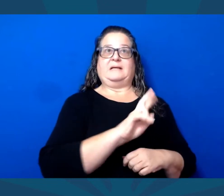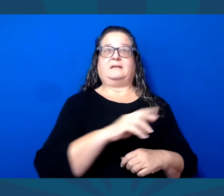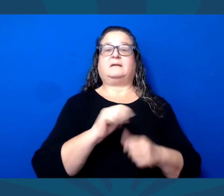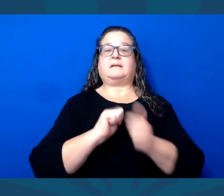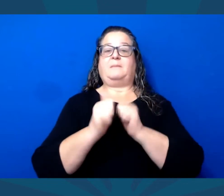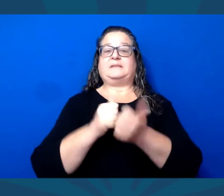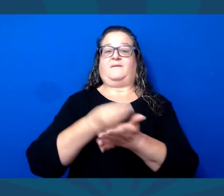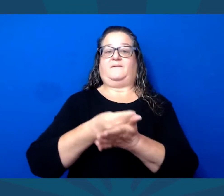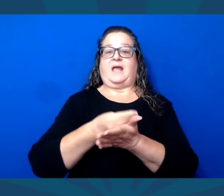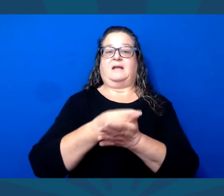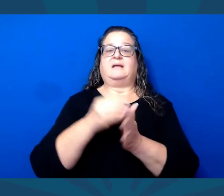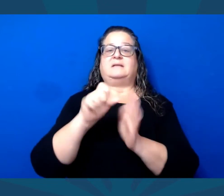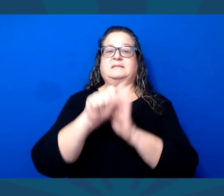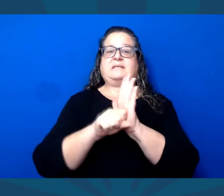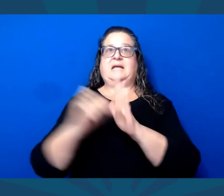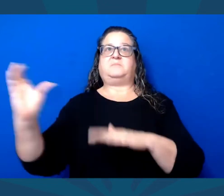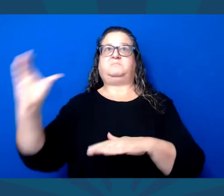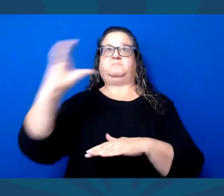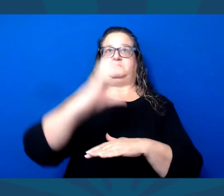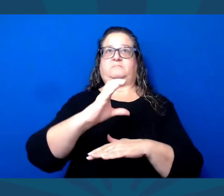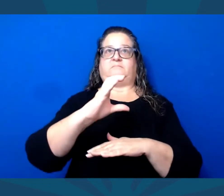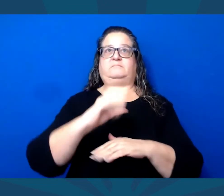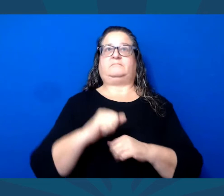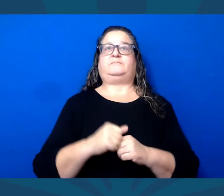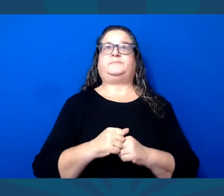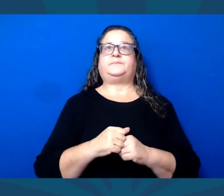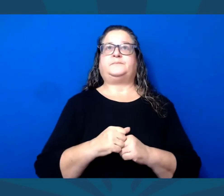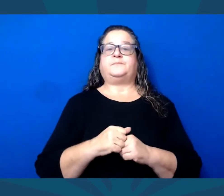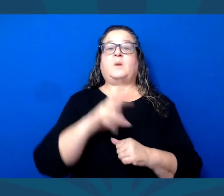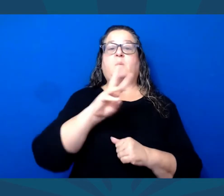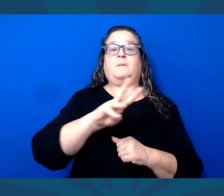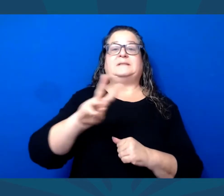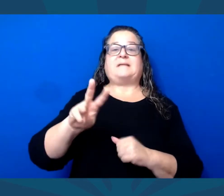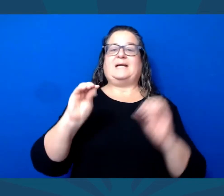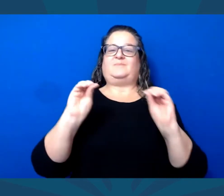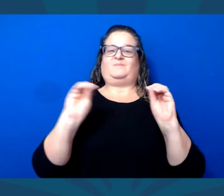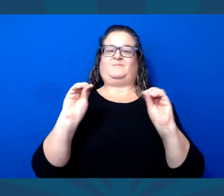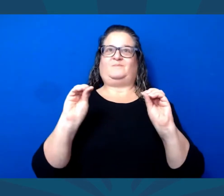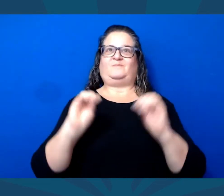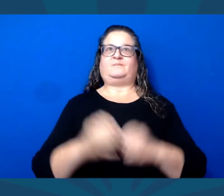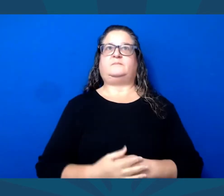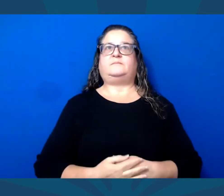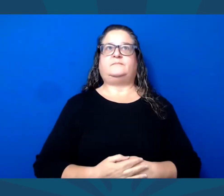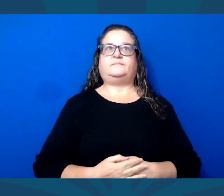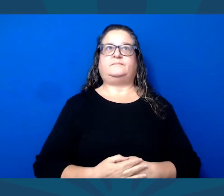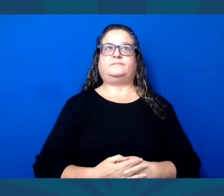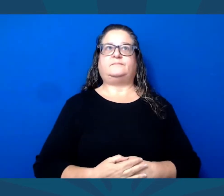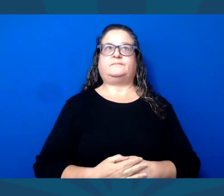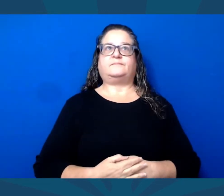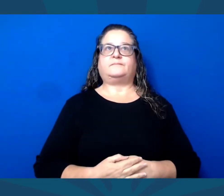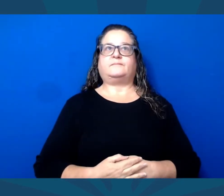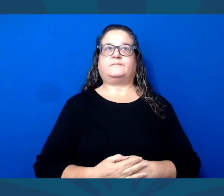Party Republican. Campaign funding, participating. Website, no